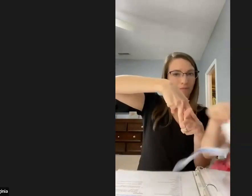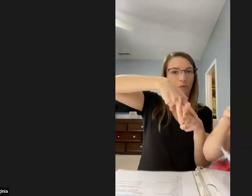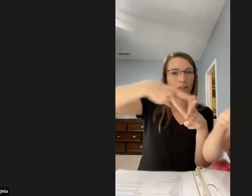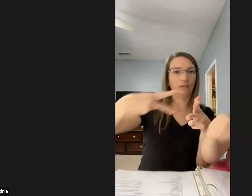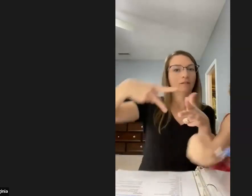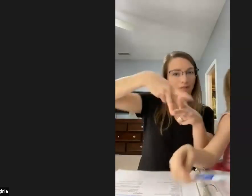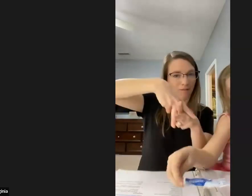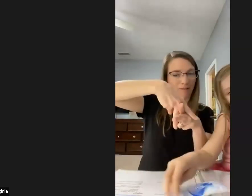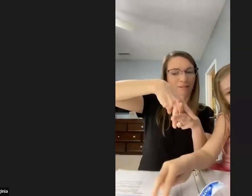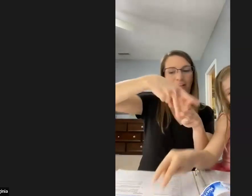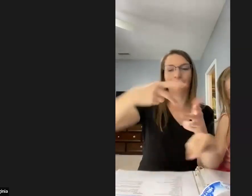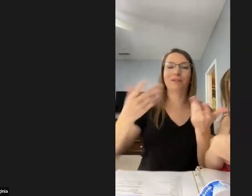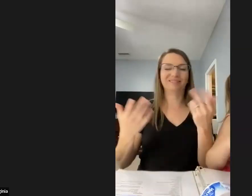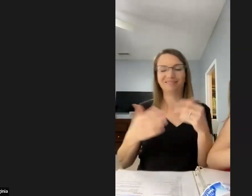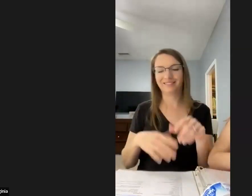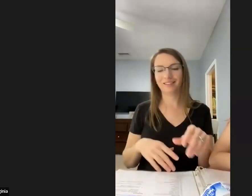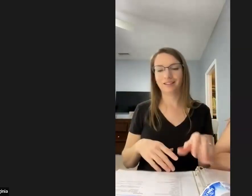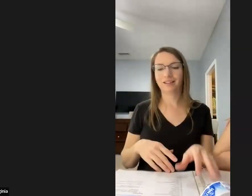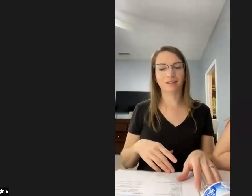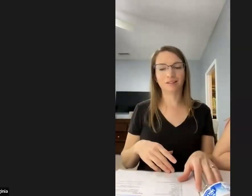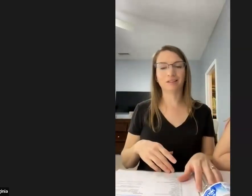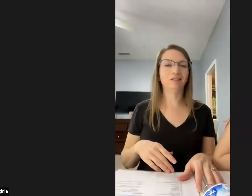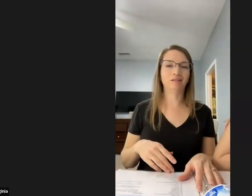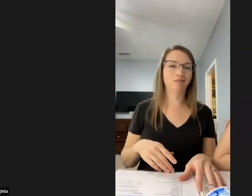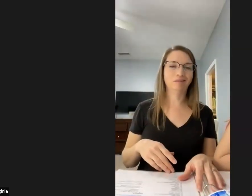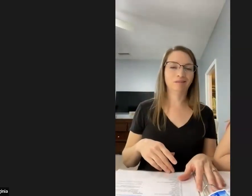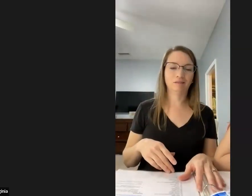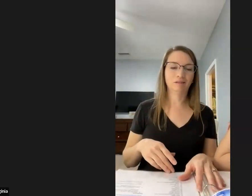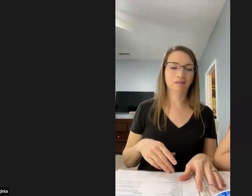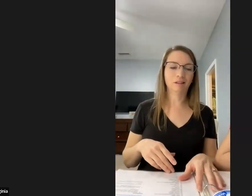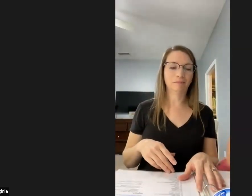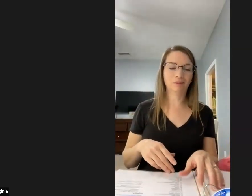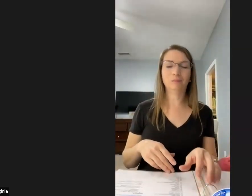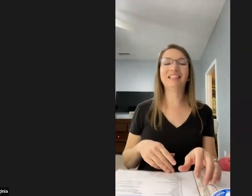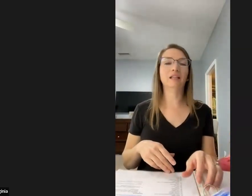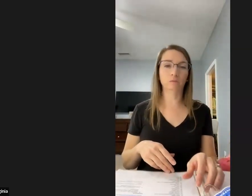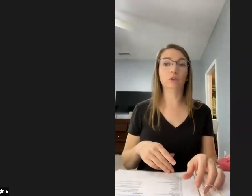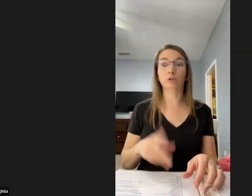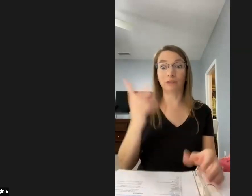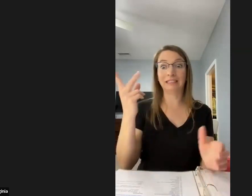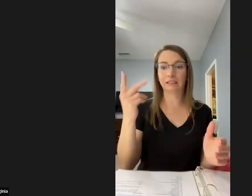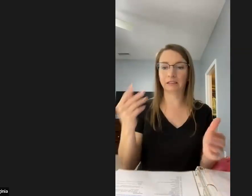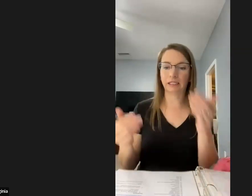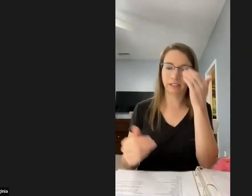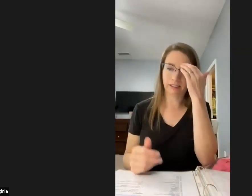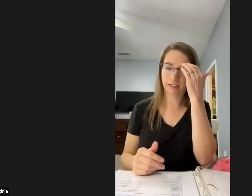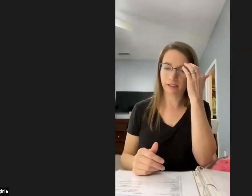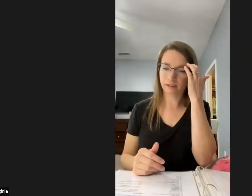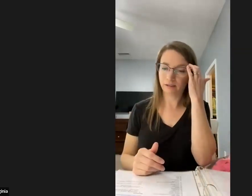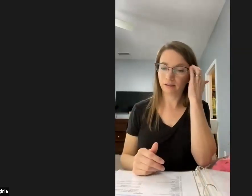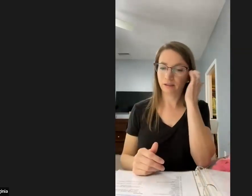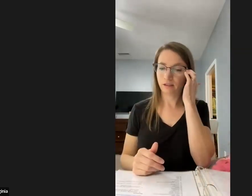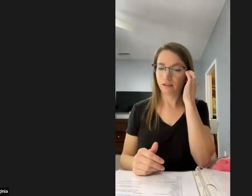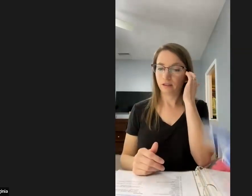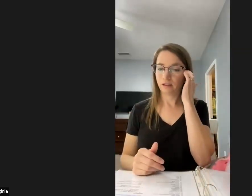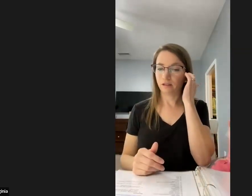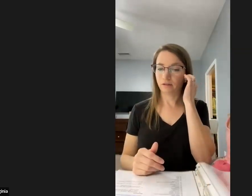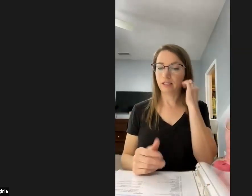more like that. But honestly, not too many times where you'll need to sign it like that. All right, and then